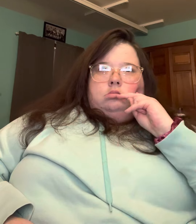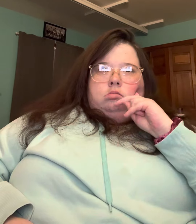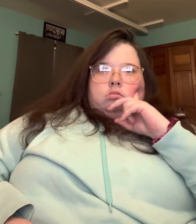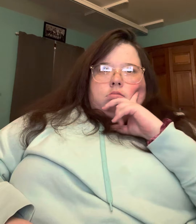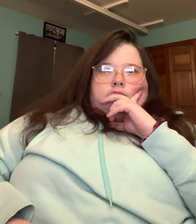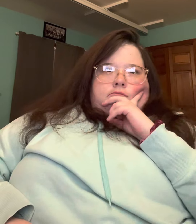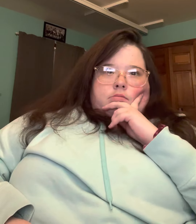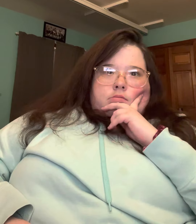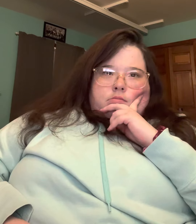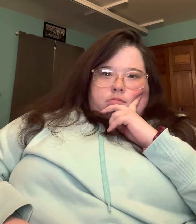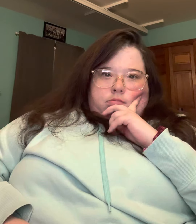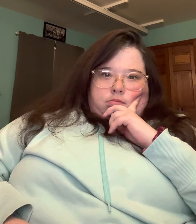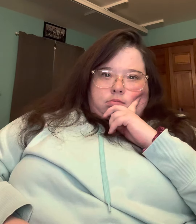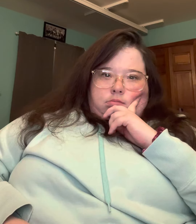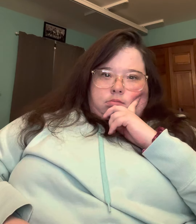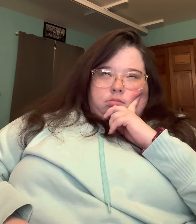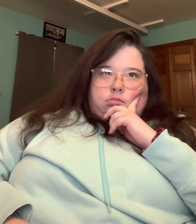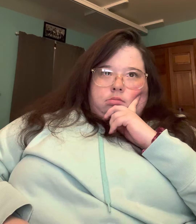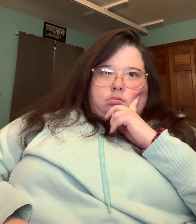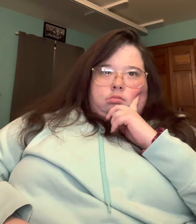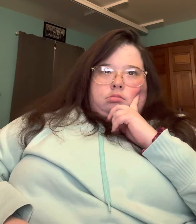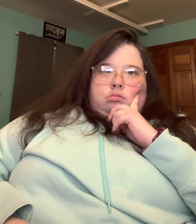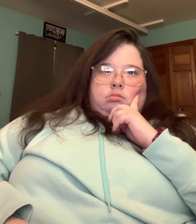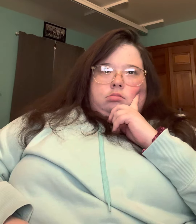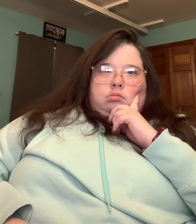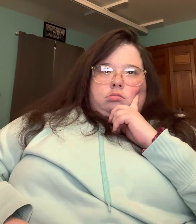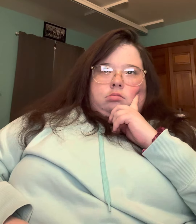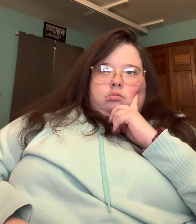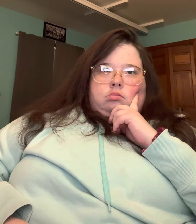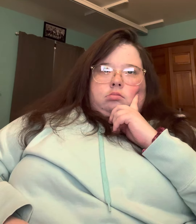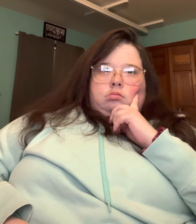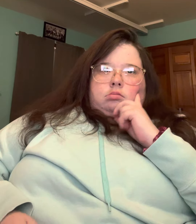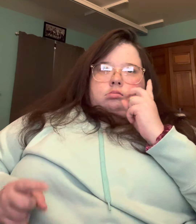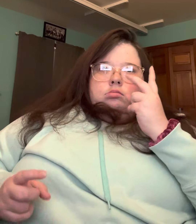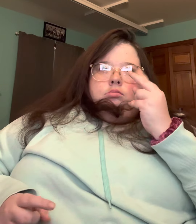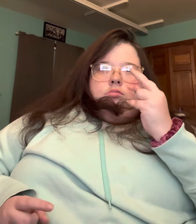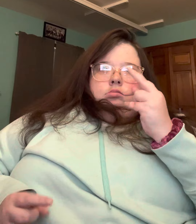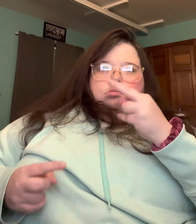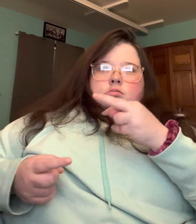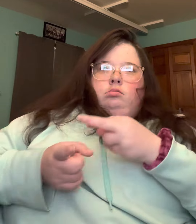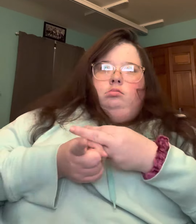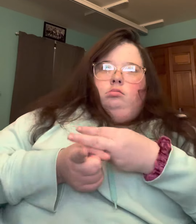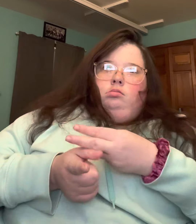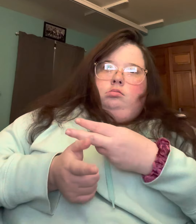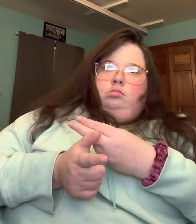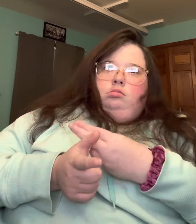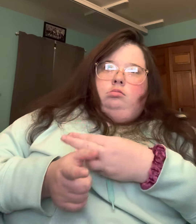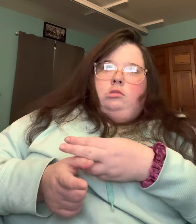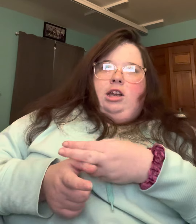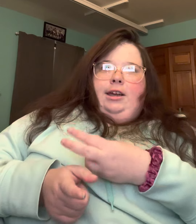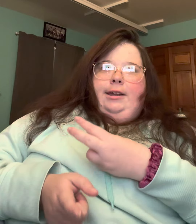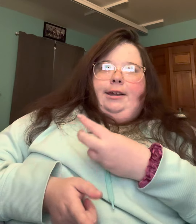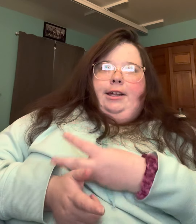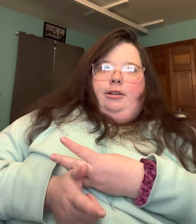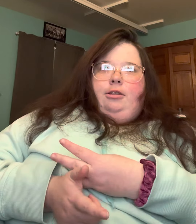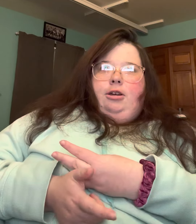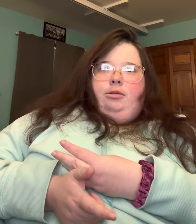Our last one is going to be take care. So you're going to make 2 Ks. Dominant goes on top. I can't do that Tap one.